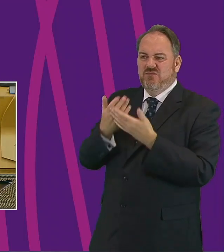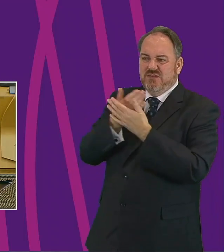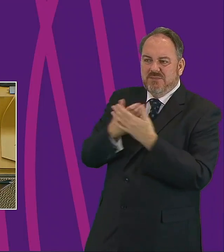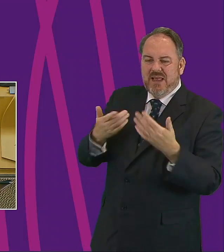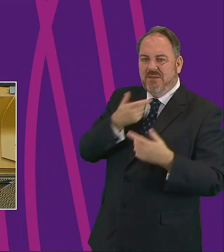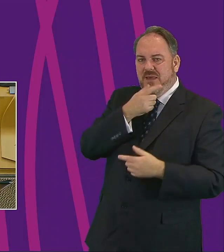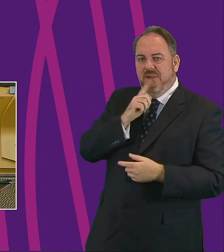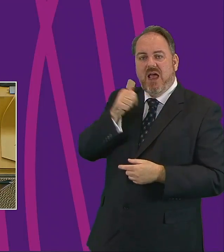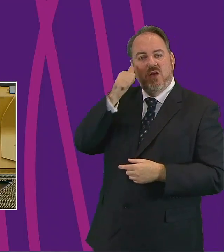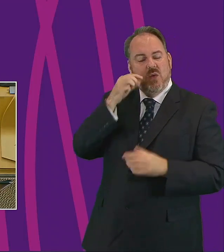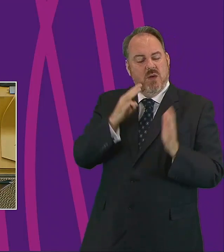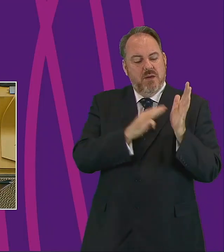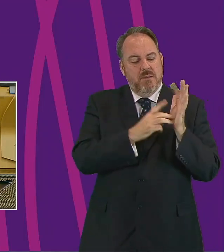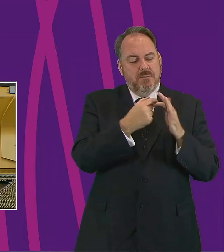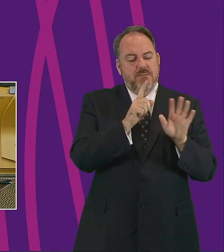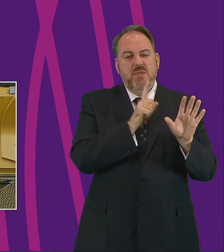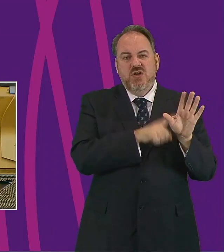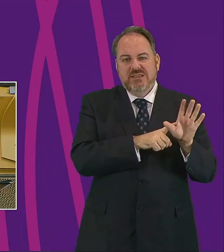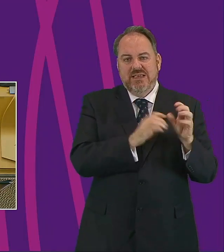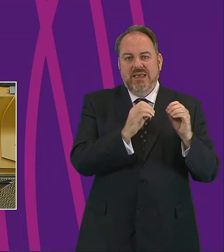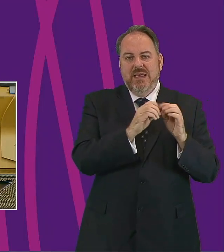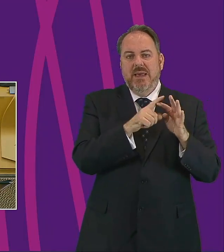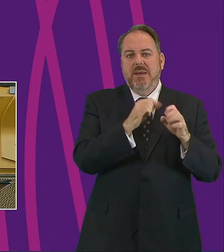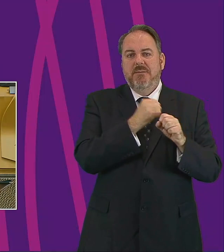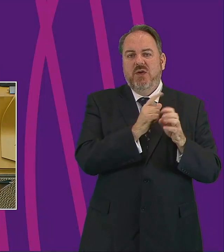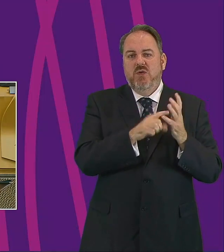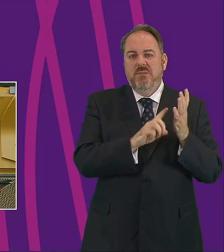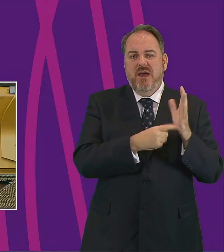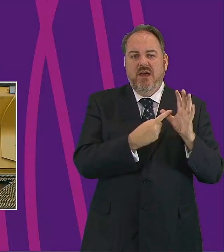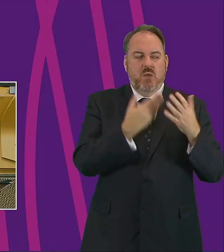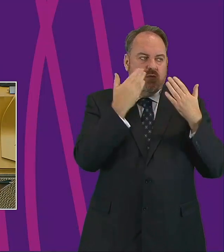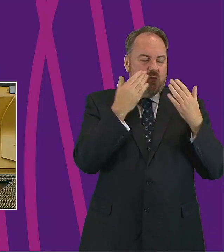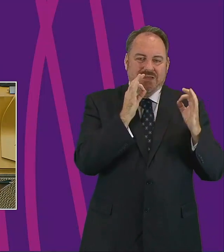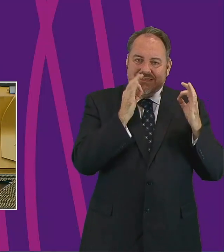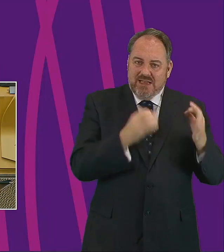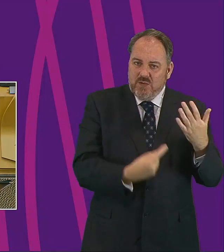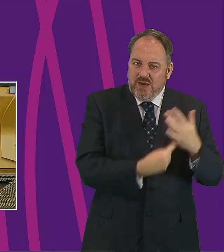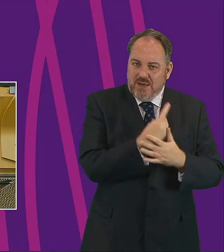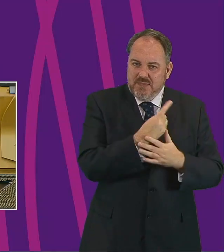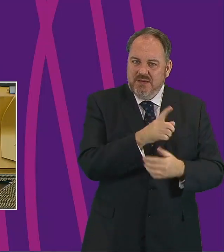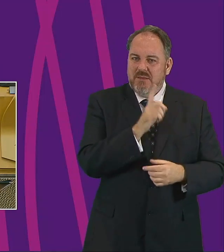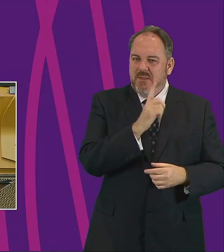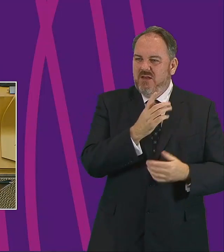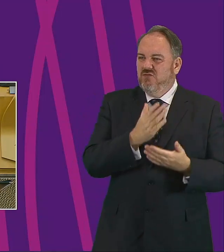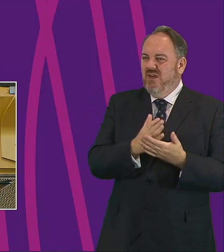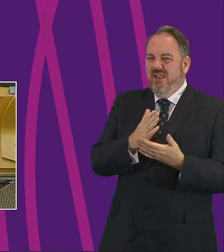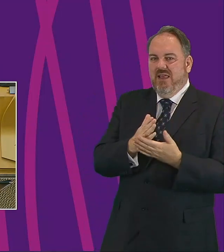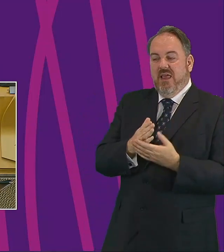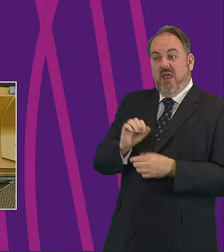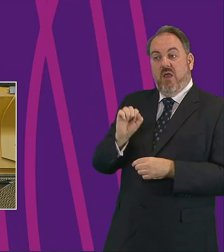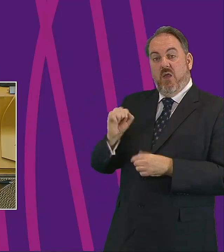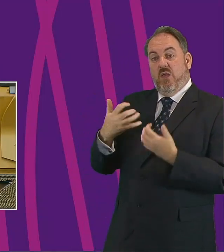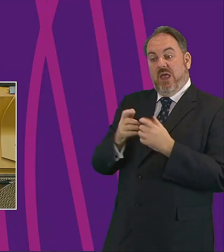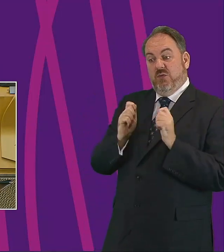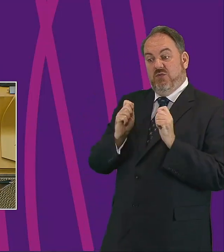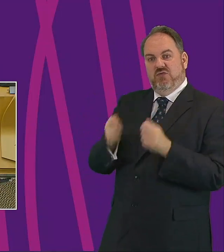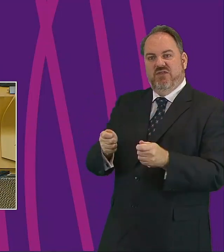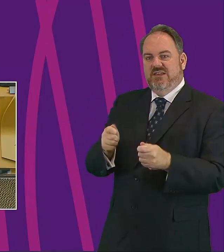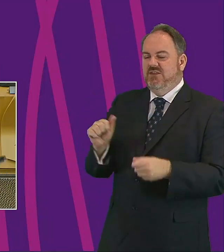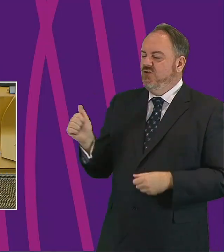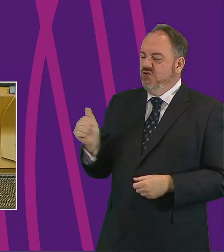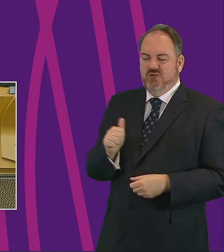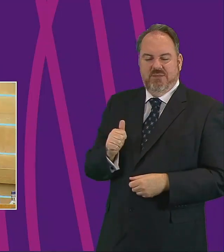know all of the details of that, but I think all of the hallmarks of the UK's asylum system right now, I don't believe reflect the values of the Scotland I know and